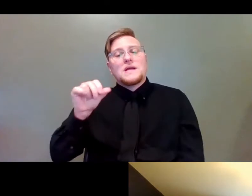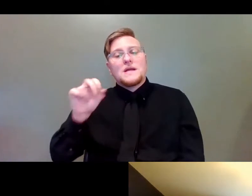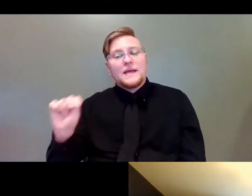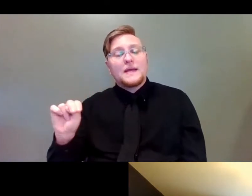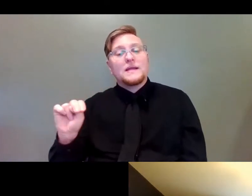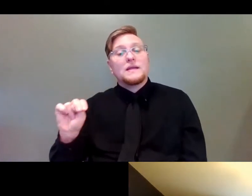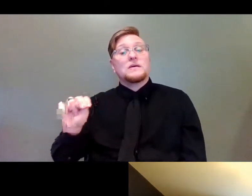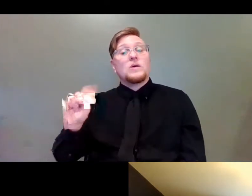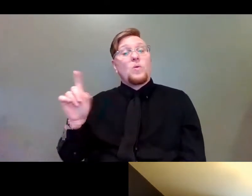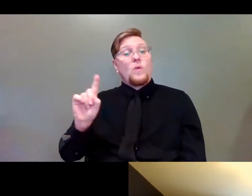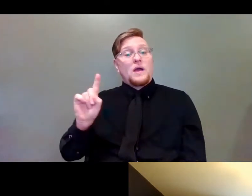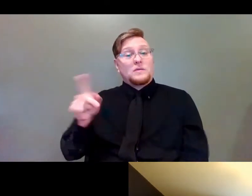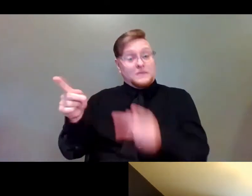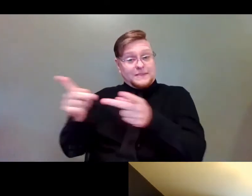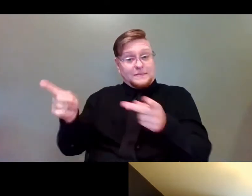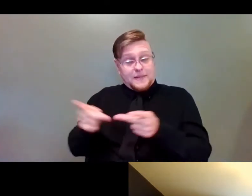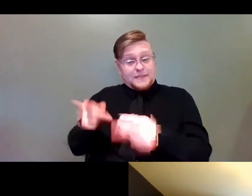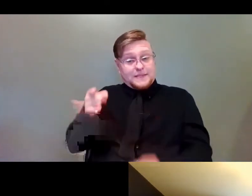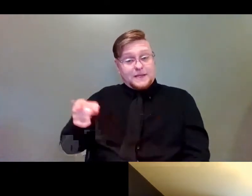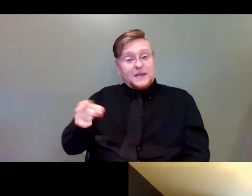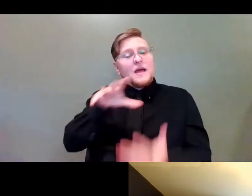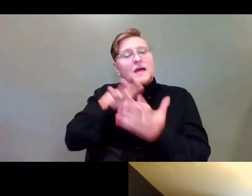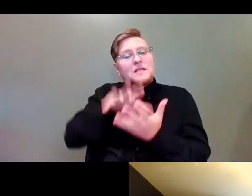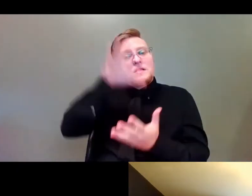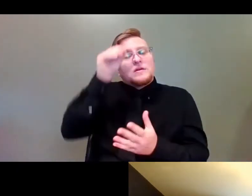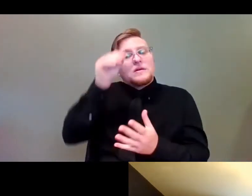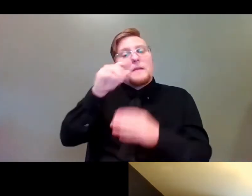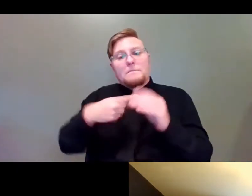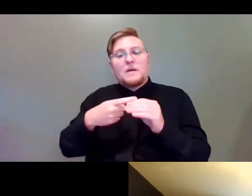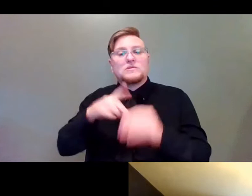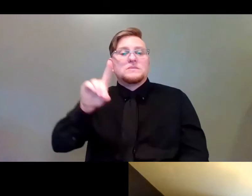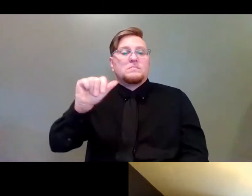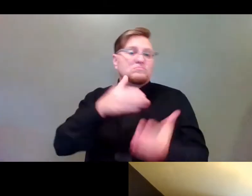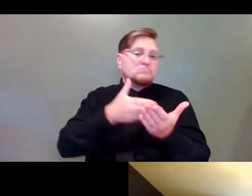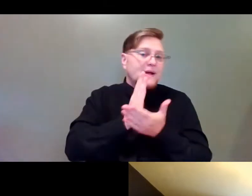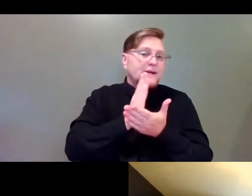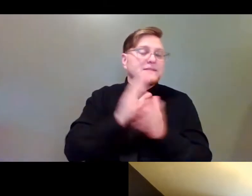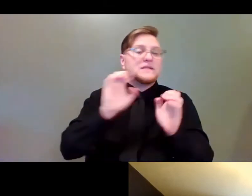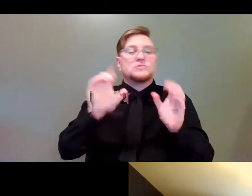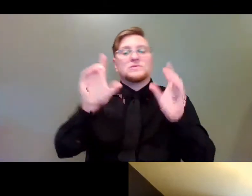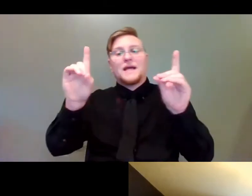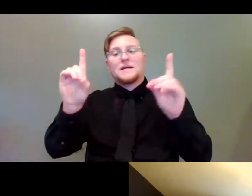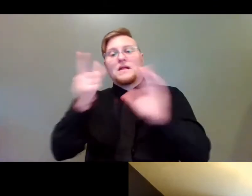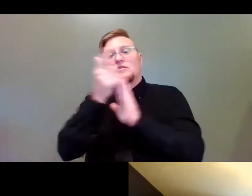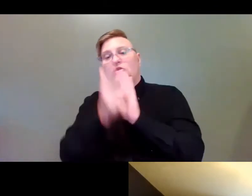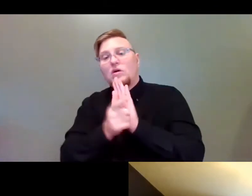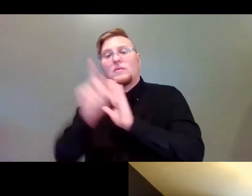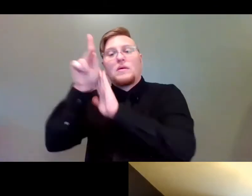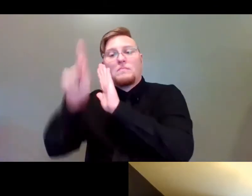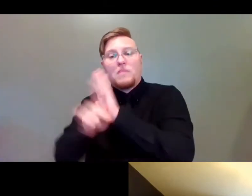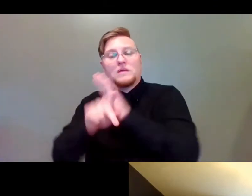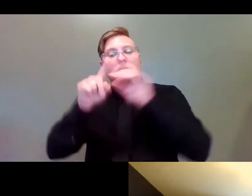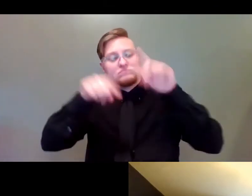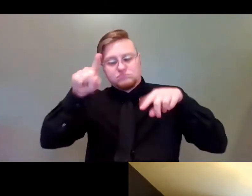really learn about everything from disability rights to education to law and policy. And it